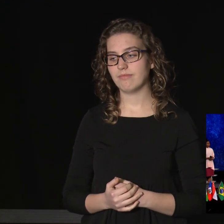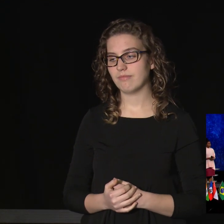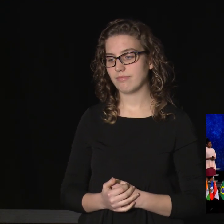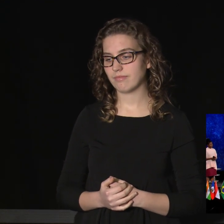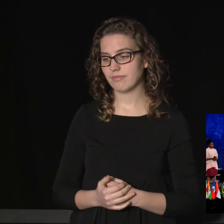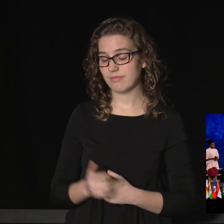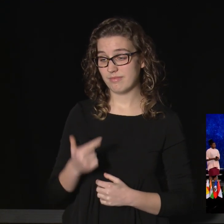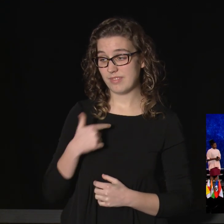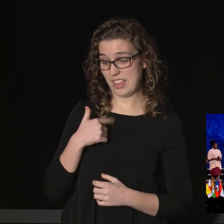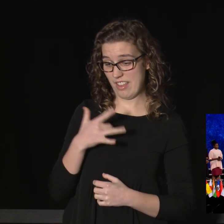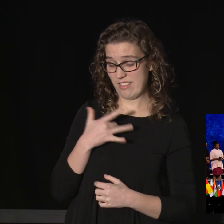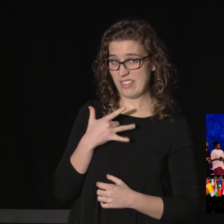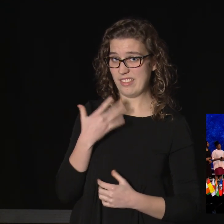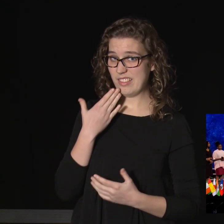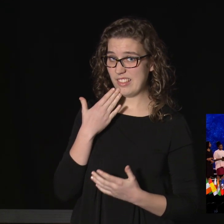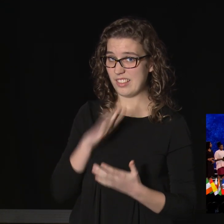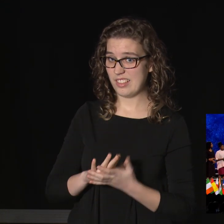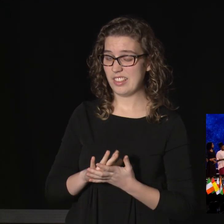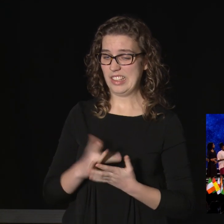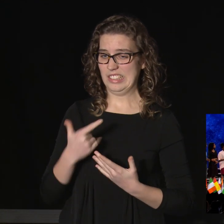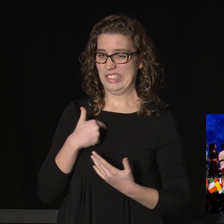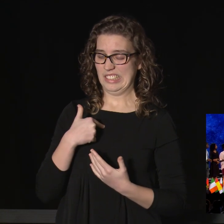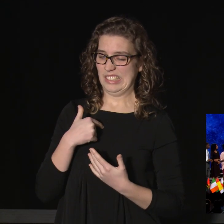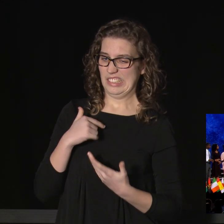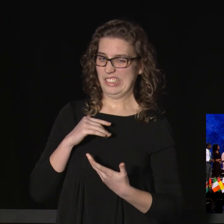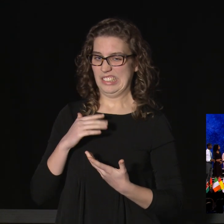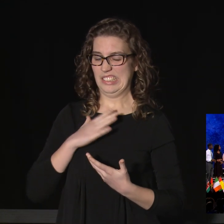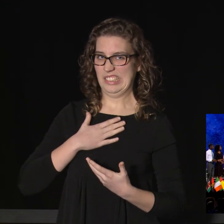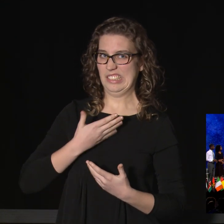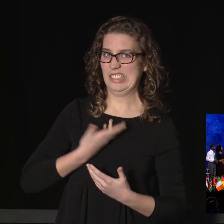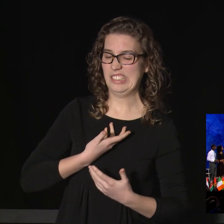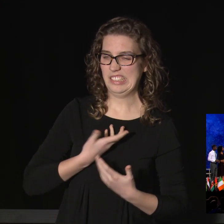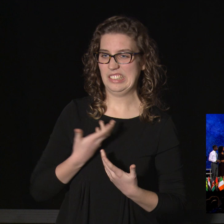I felt bad. I was disturbed.